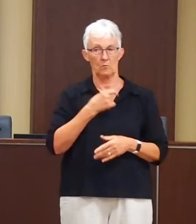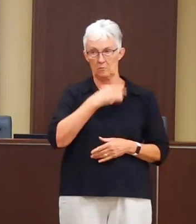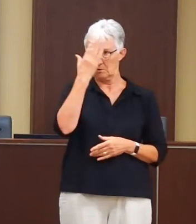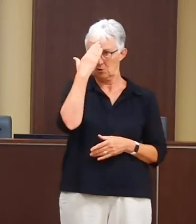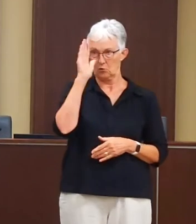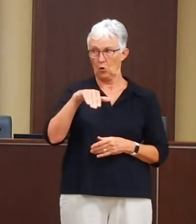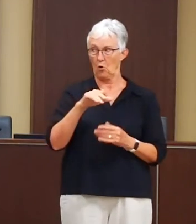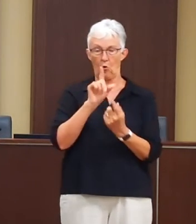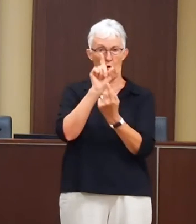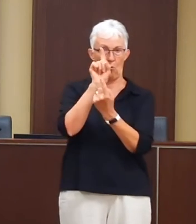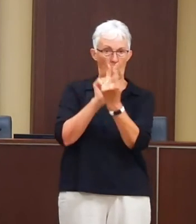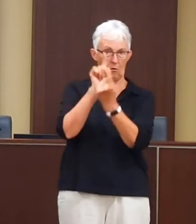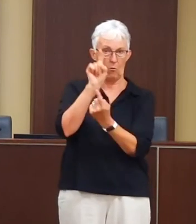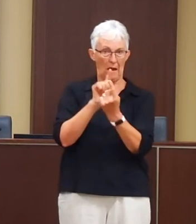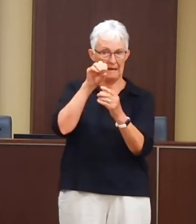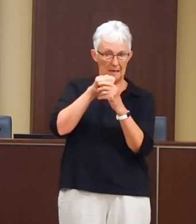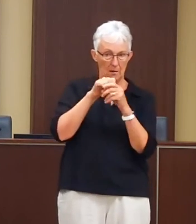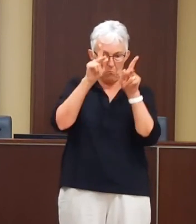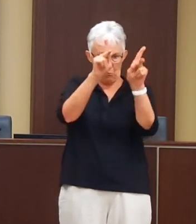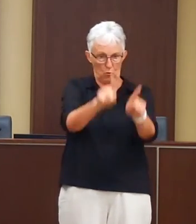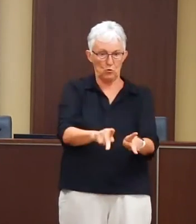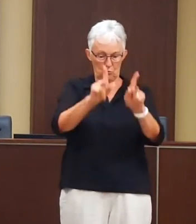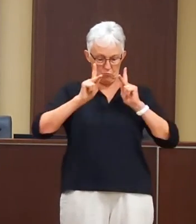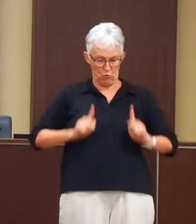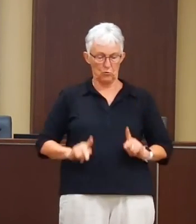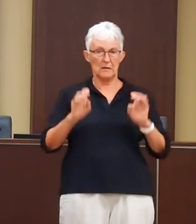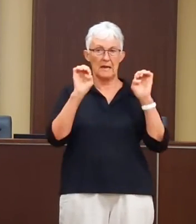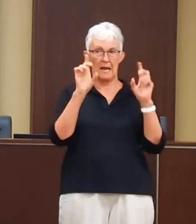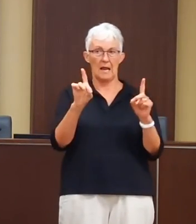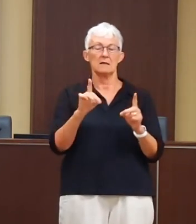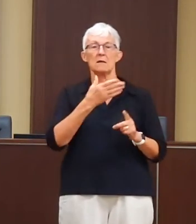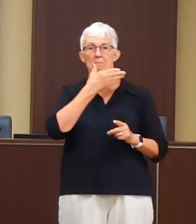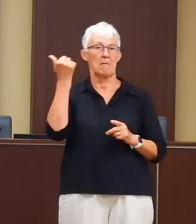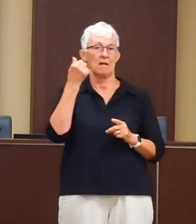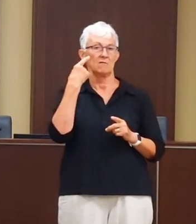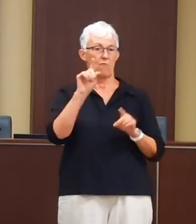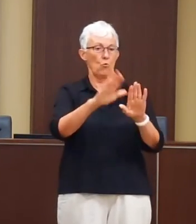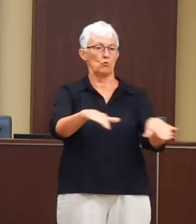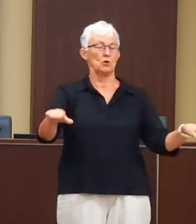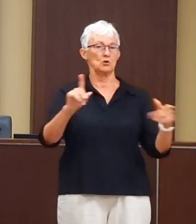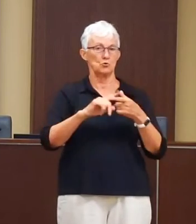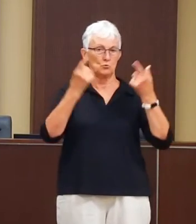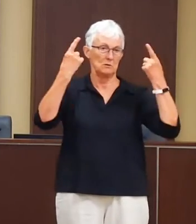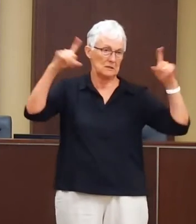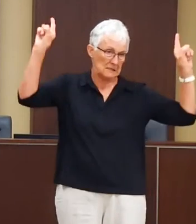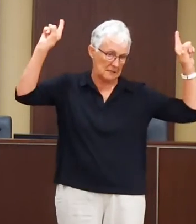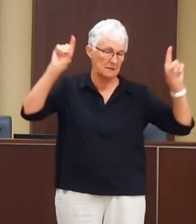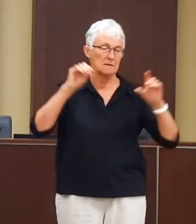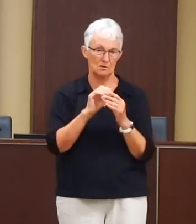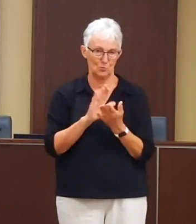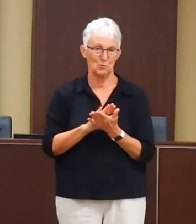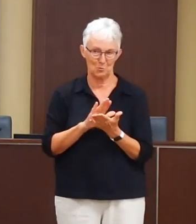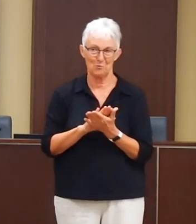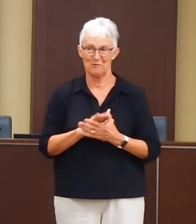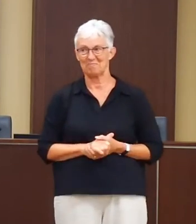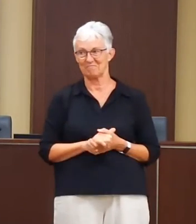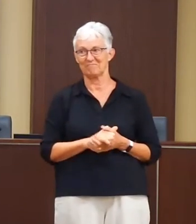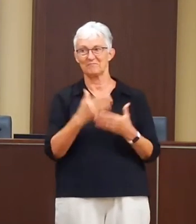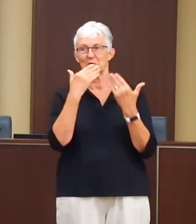way for students to achieve to their abilities. And that's been our goal. And again, I want to thank our team for the